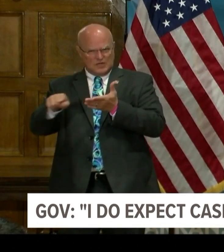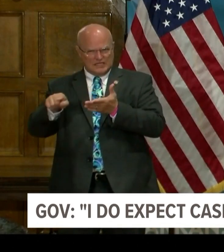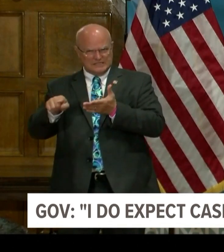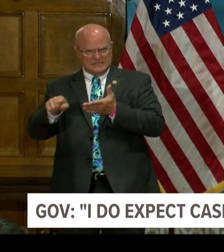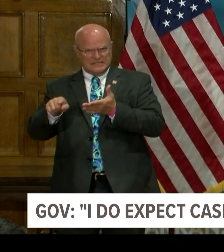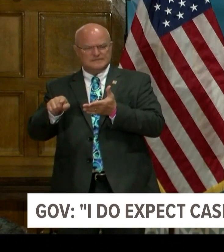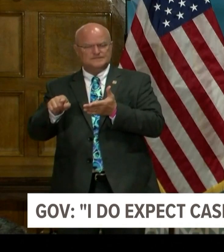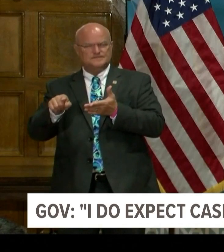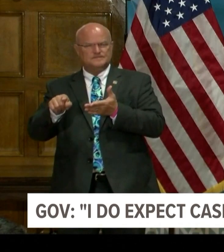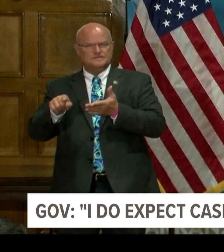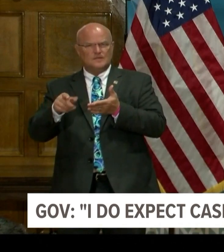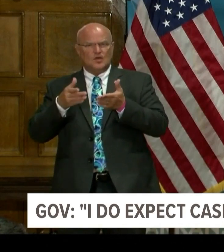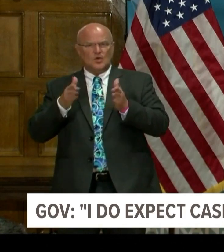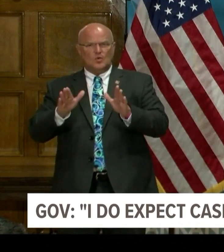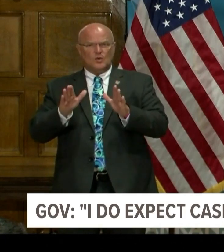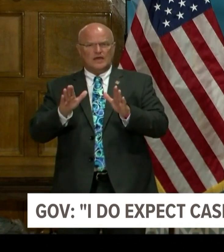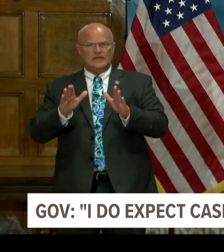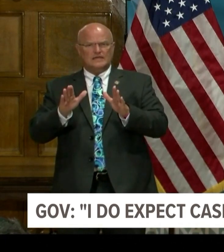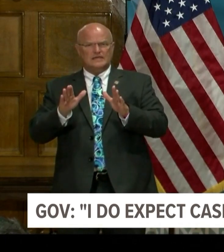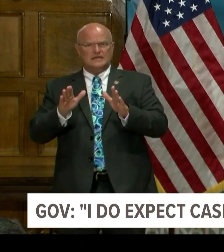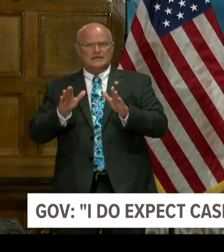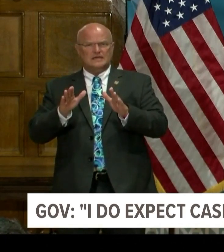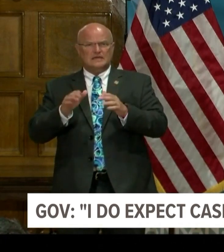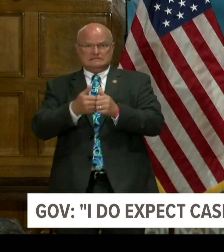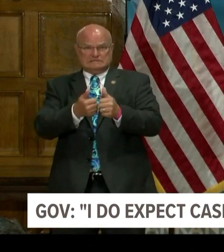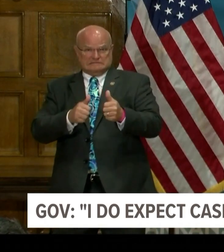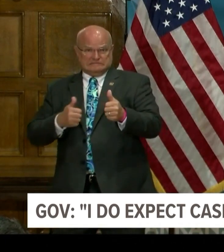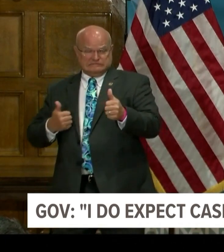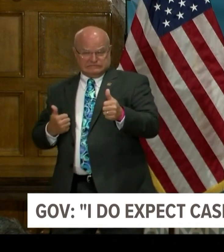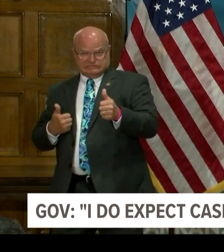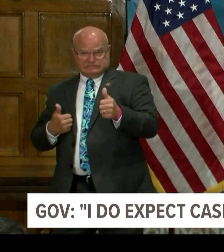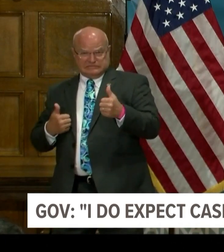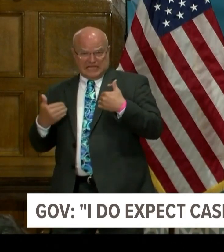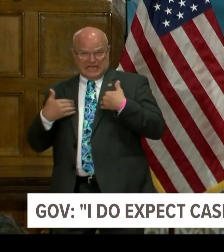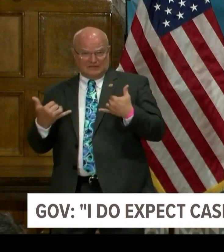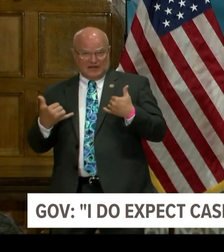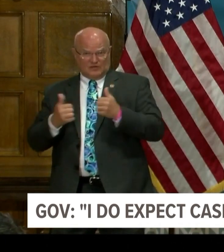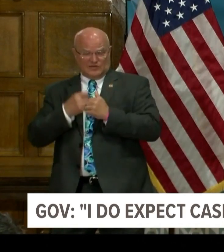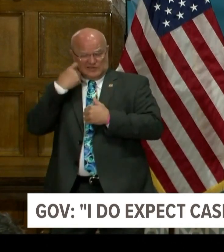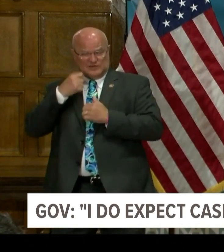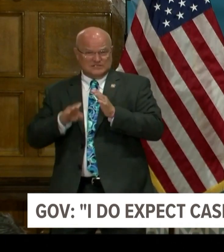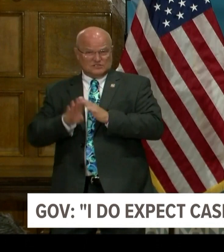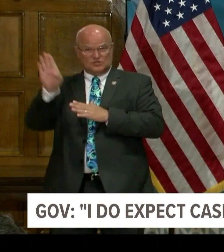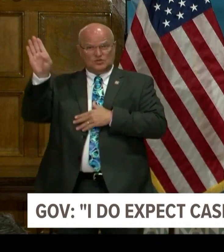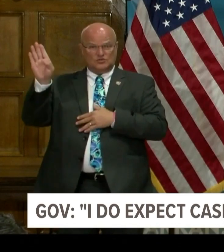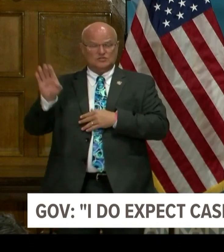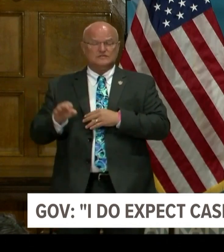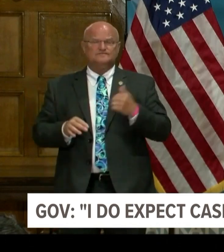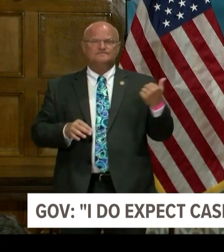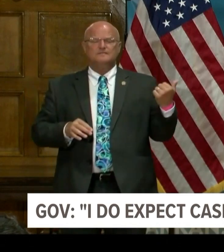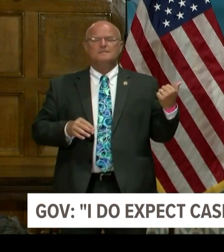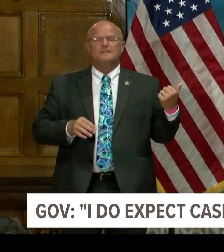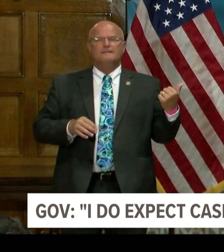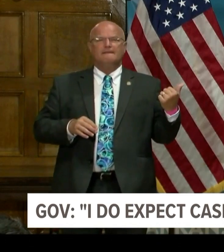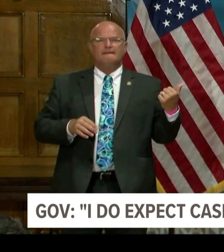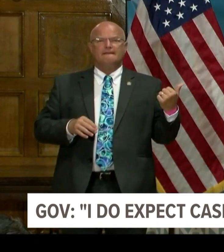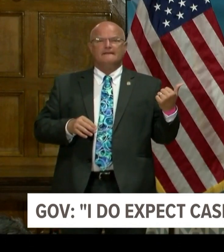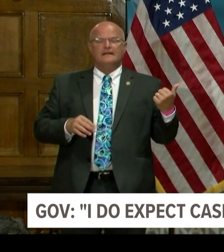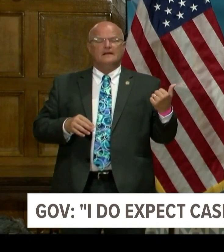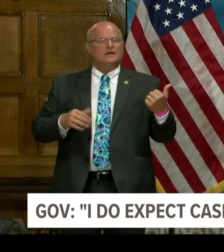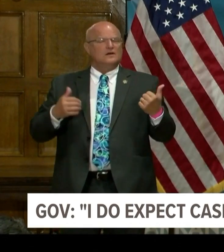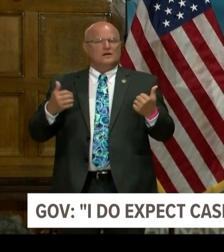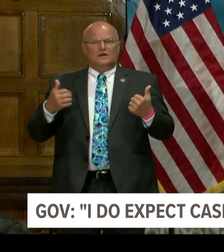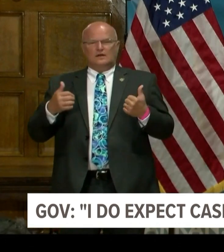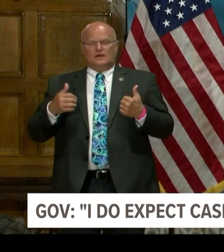tracing, is there a way to quantify how far behind they've gotten just with the recent surge? They've been